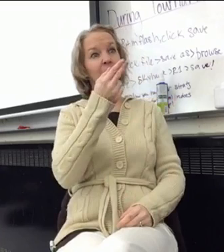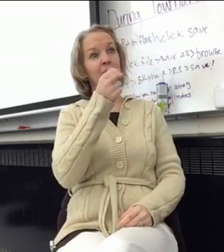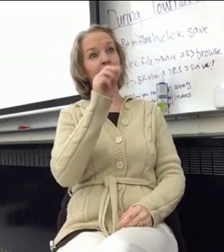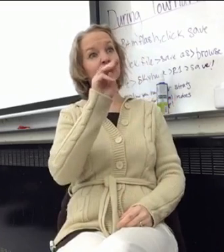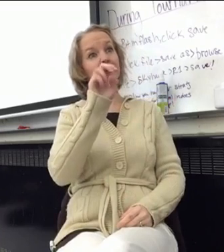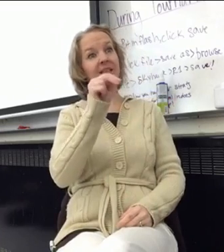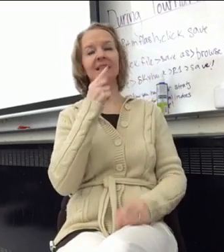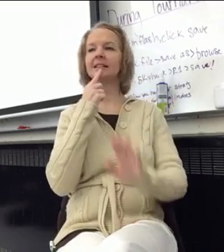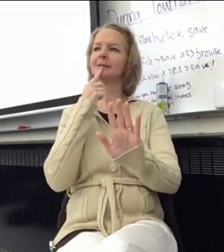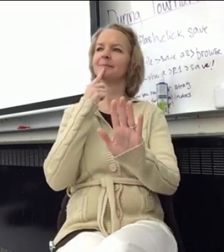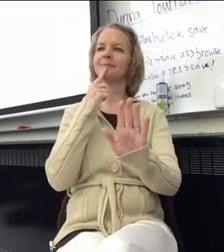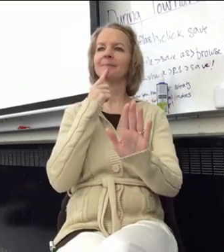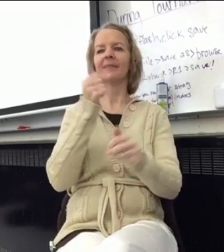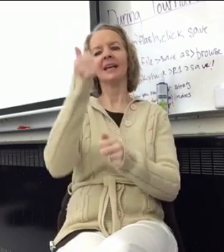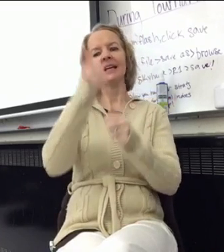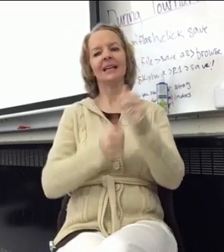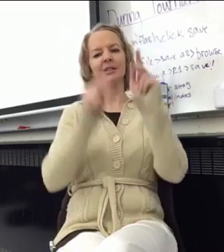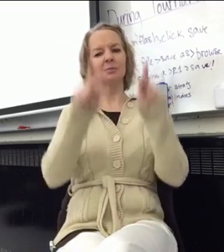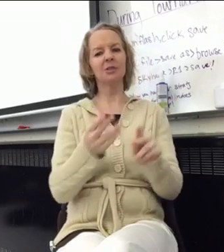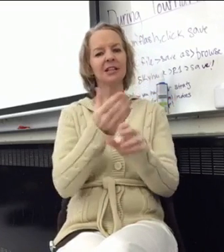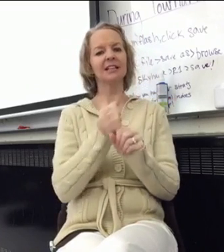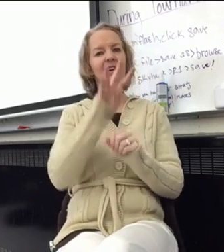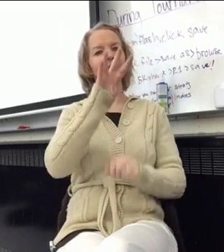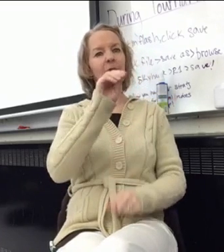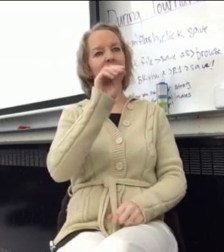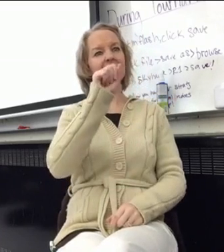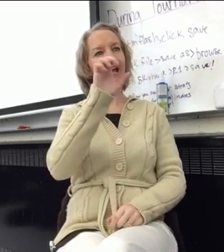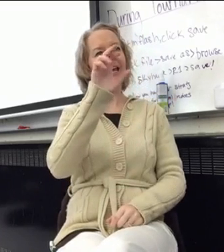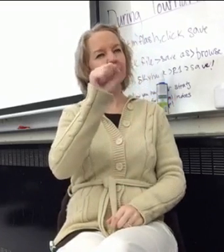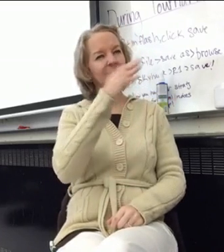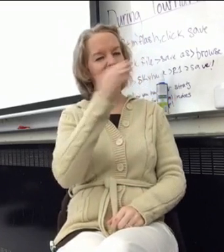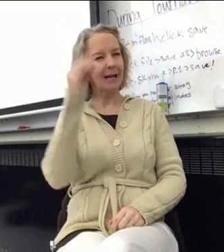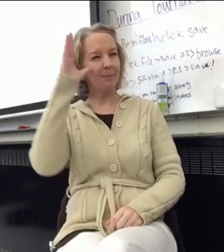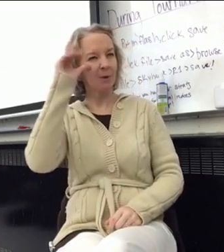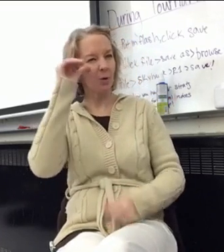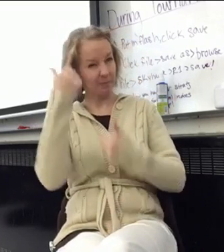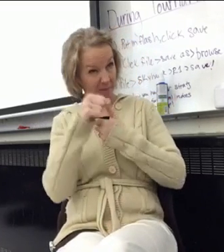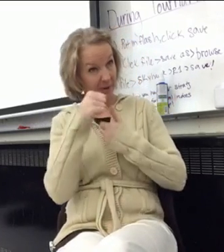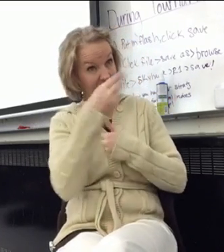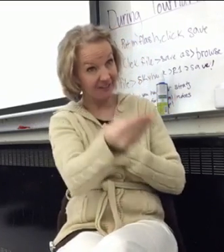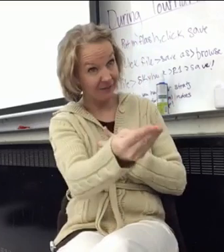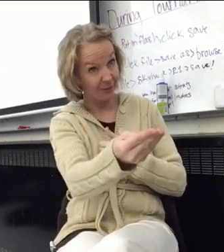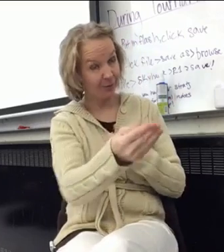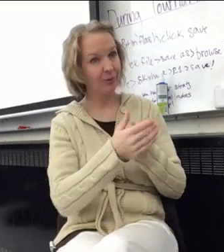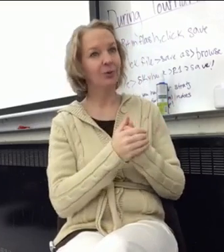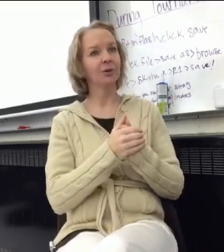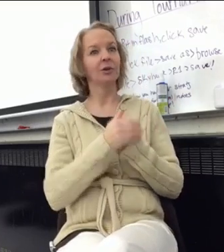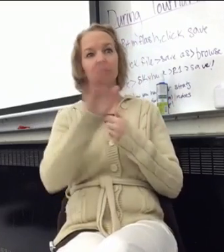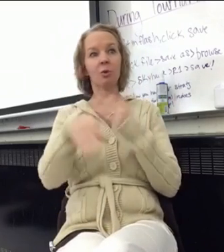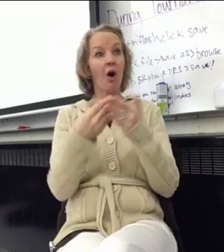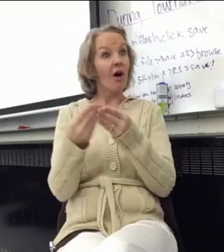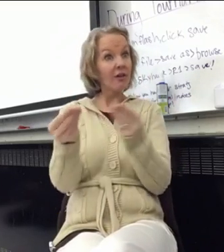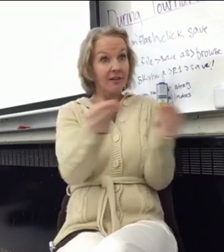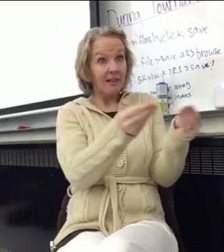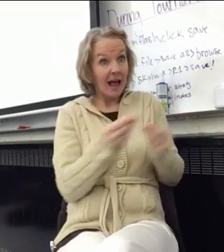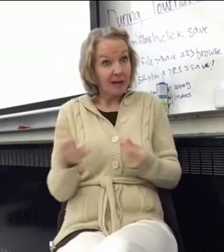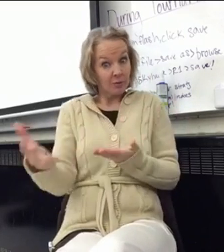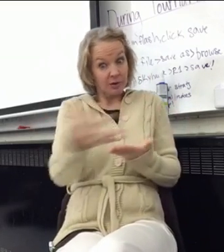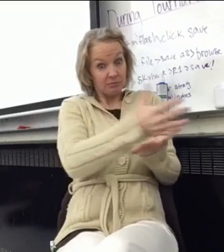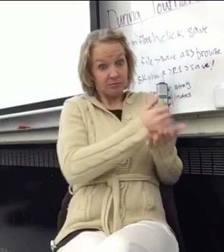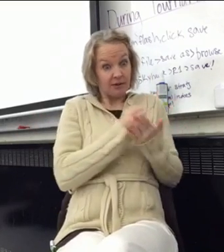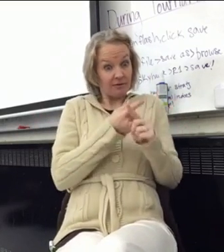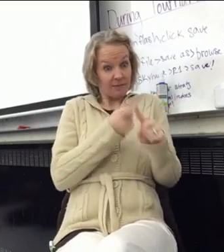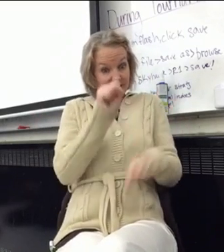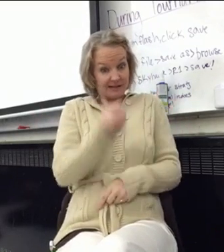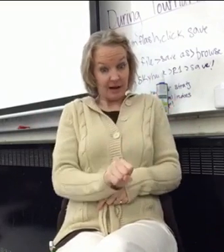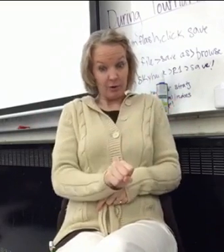give them 40 acres and a mule, which if you remember, that's how much I gave you guys, right? Basically, he said, we're going to take all the land we have acquired from the